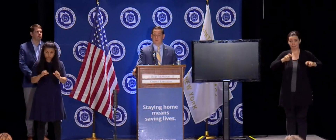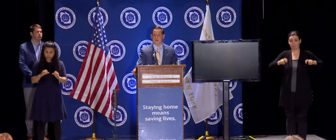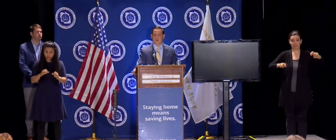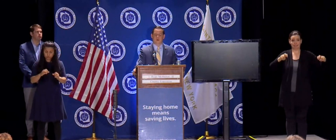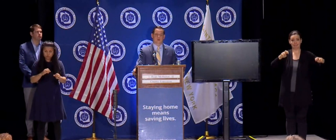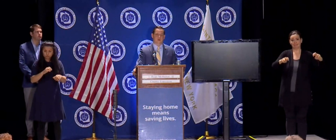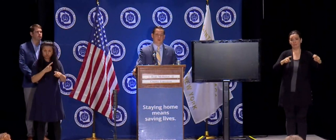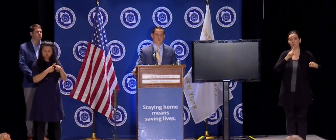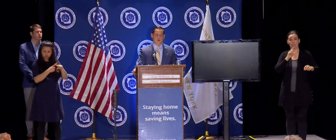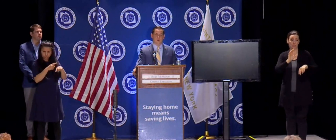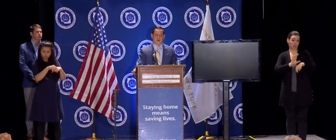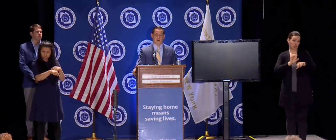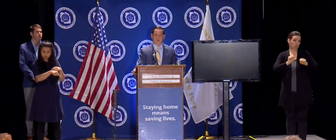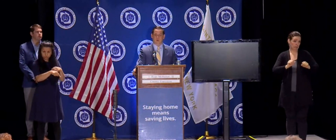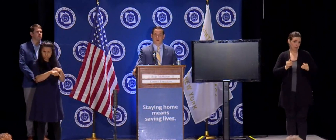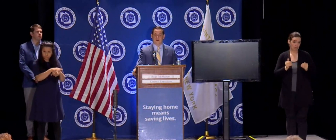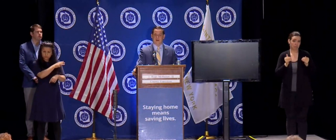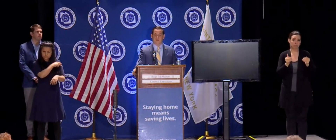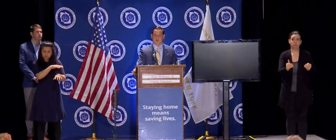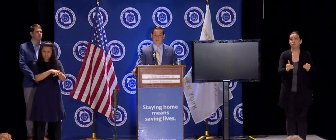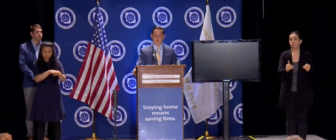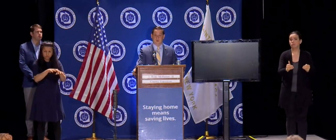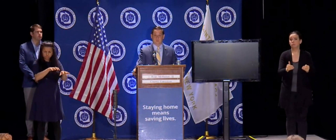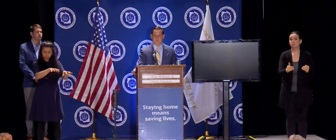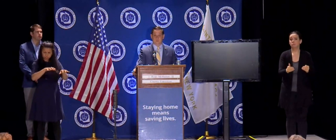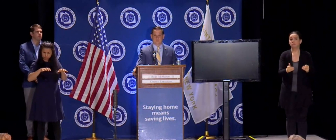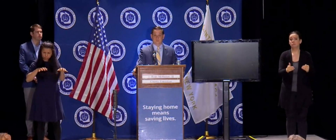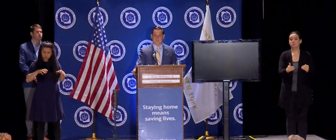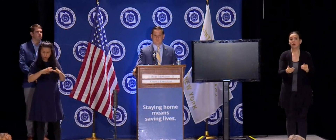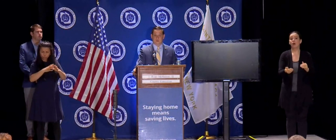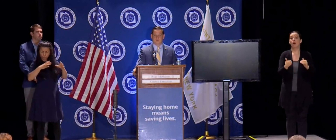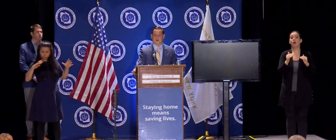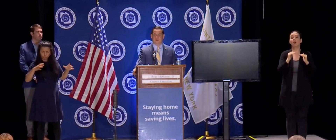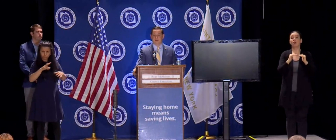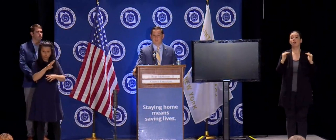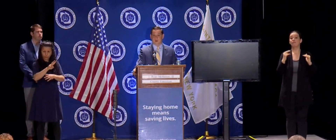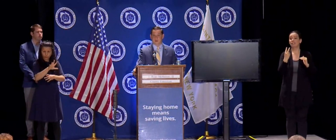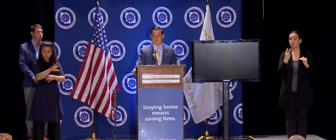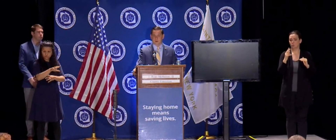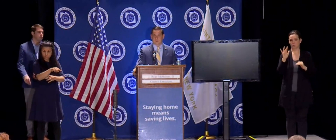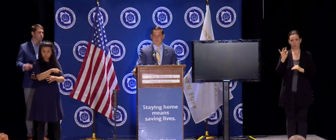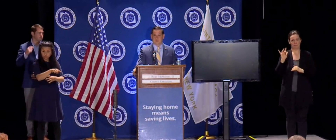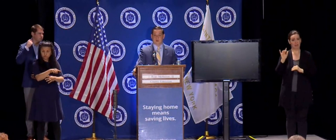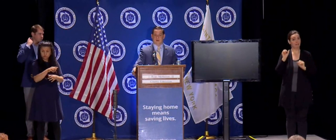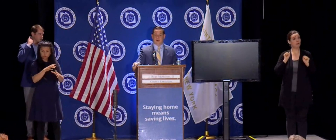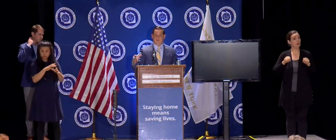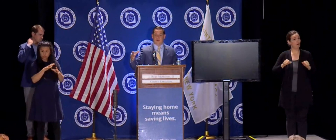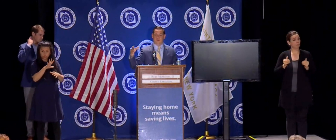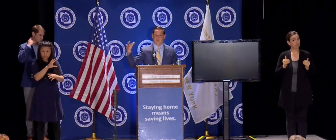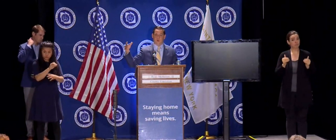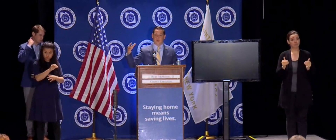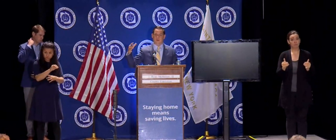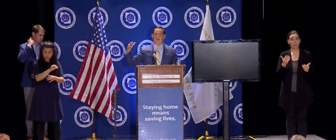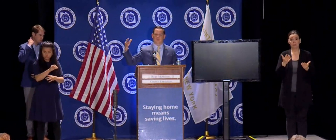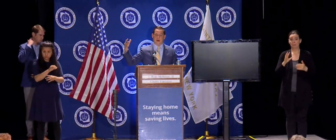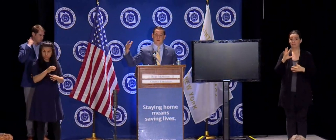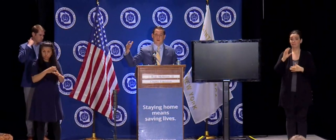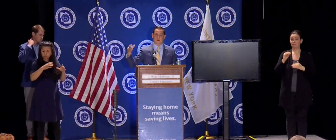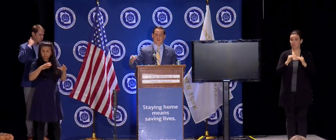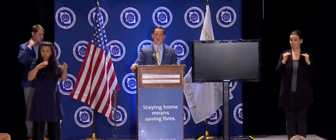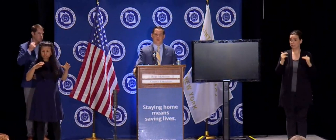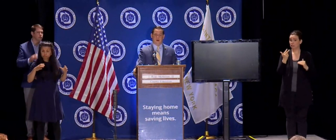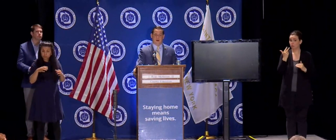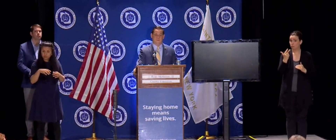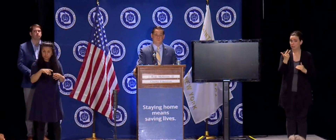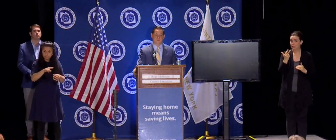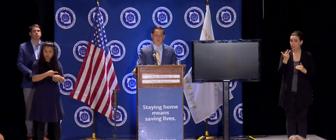10 people. So is there a way to go to 25 in phase 2 or 50 in phase 3? And then in phase 4, go back to